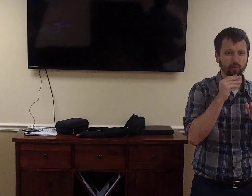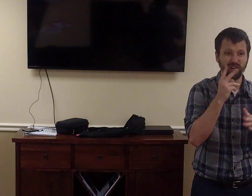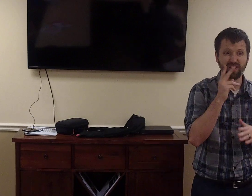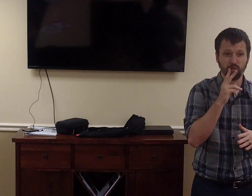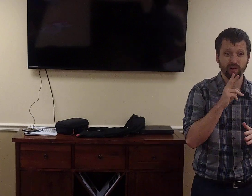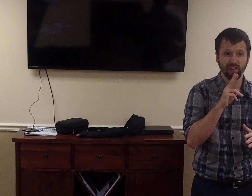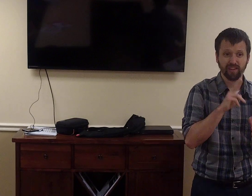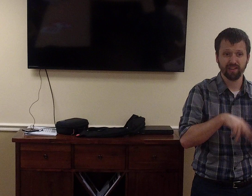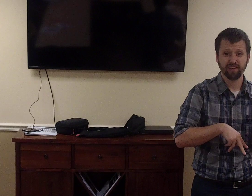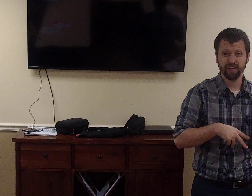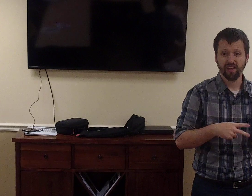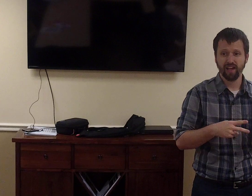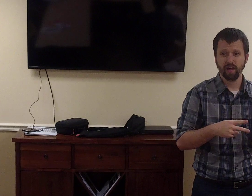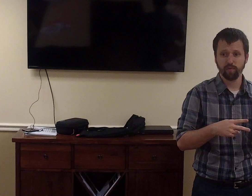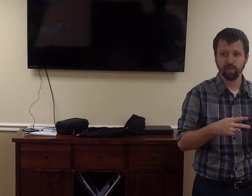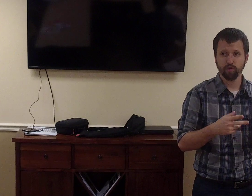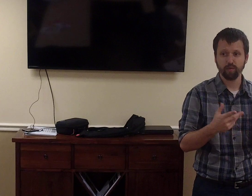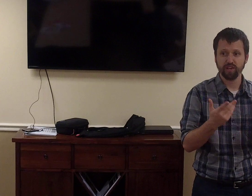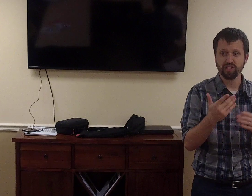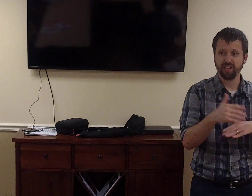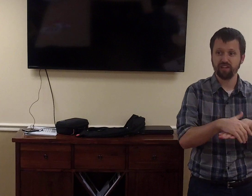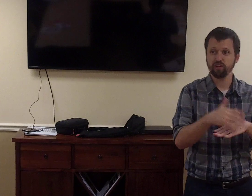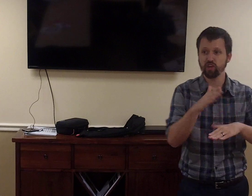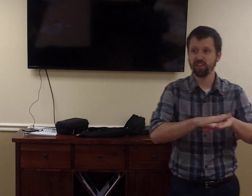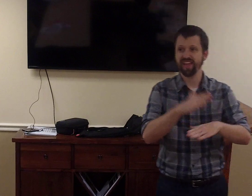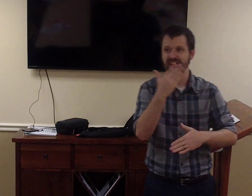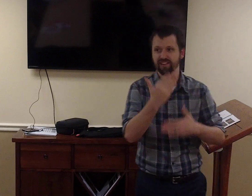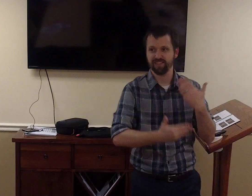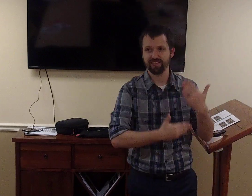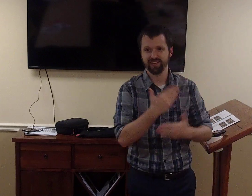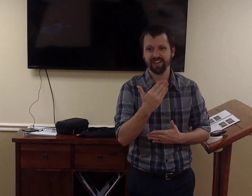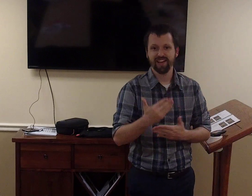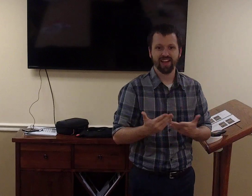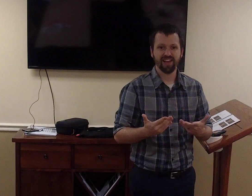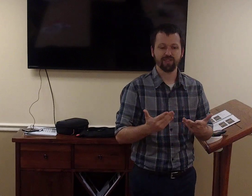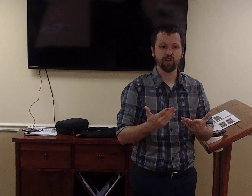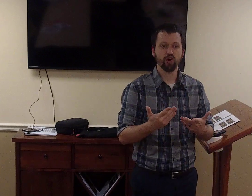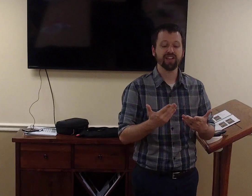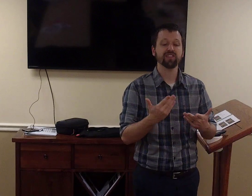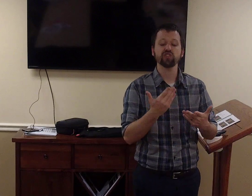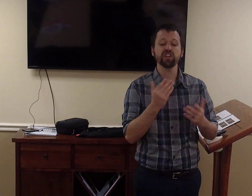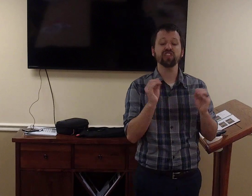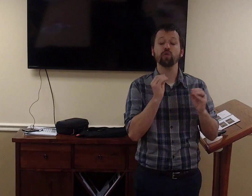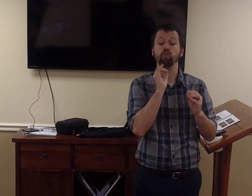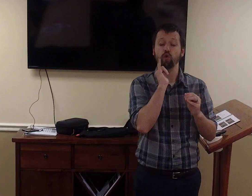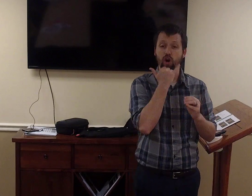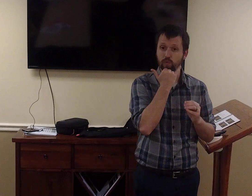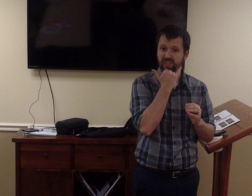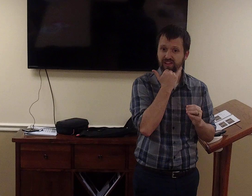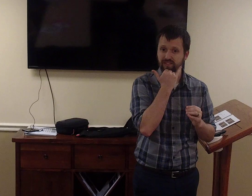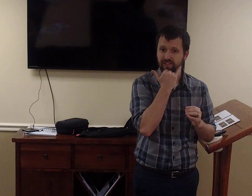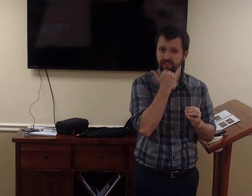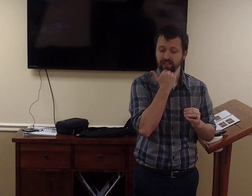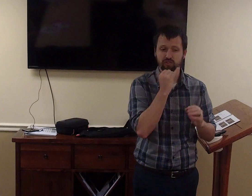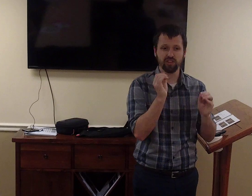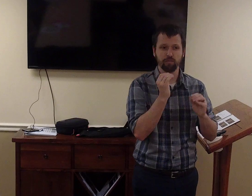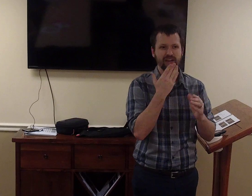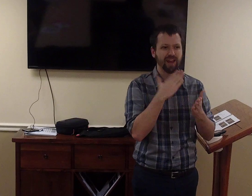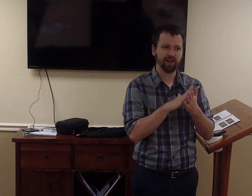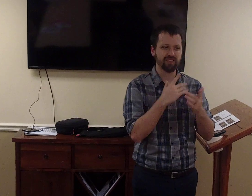read, really. It's pretty much English on the hands. And so there's nothing wrong with it. There's nothing bad about signed